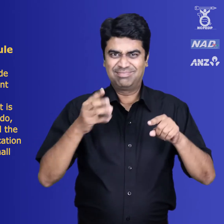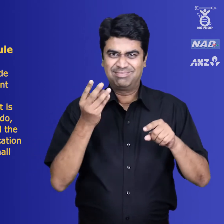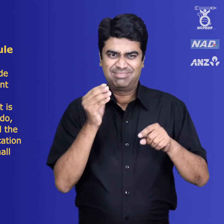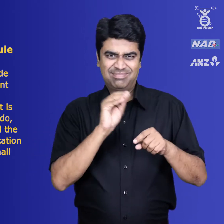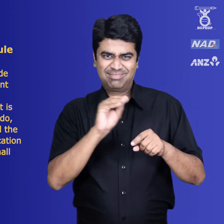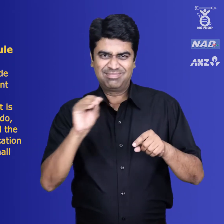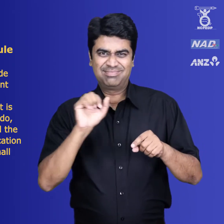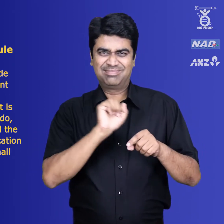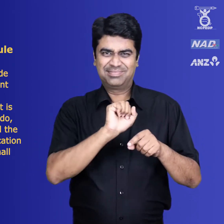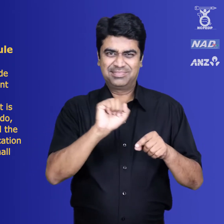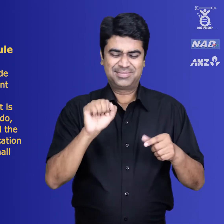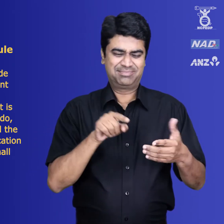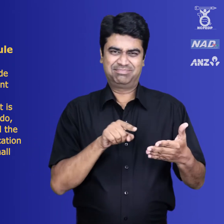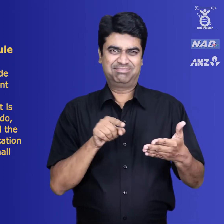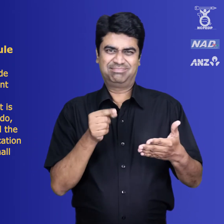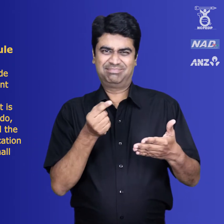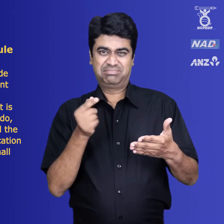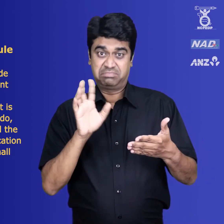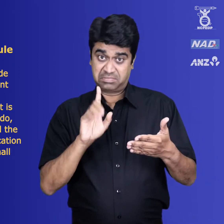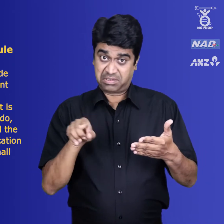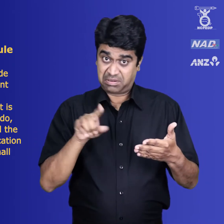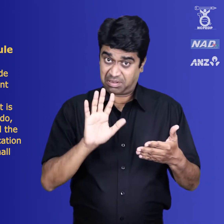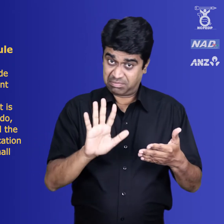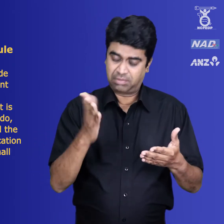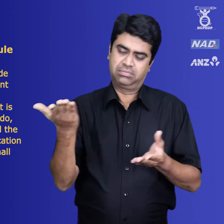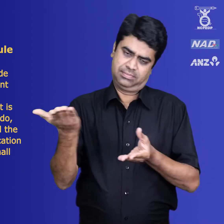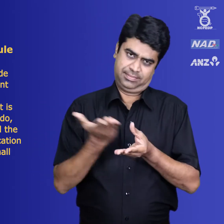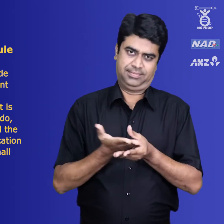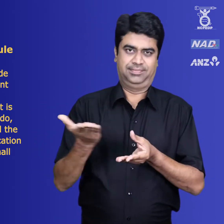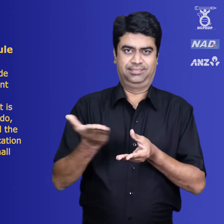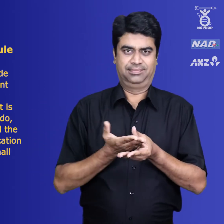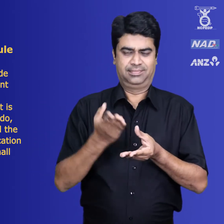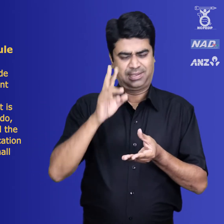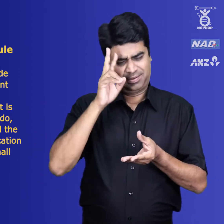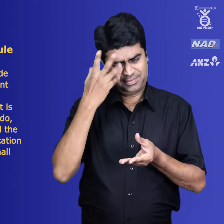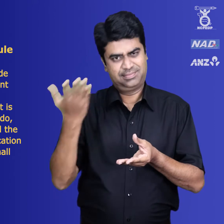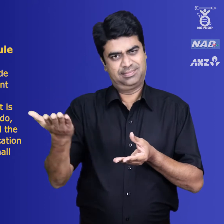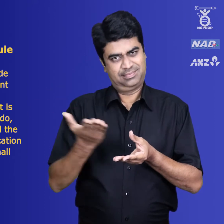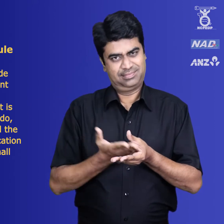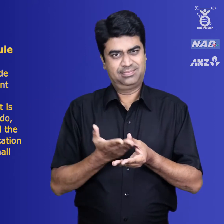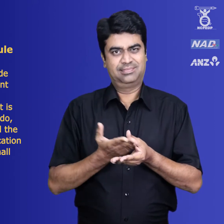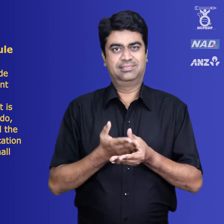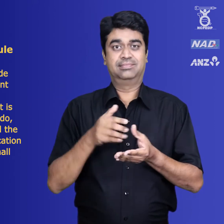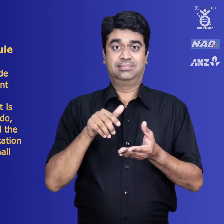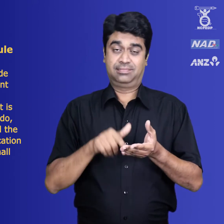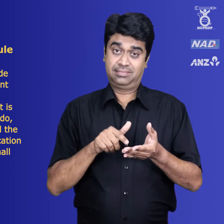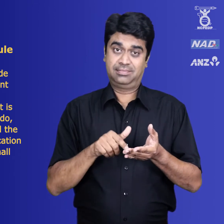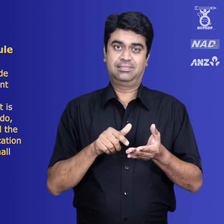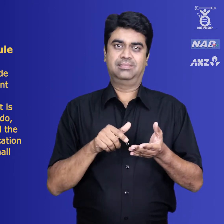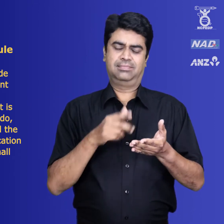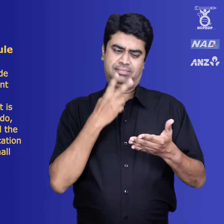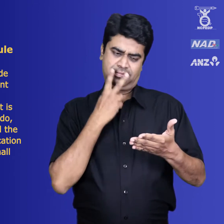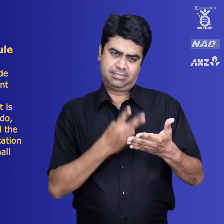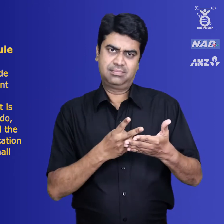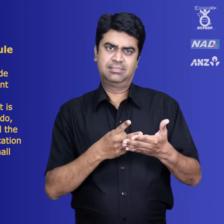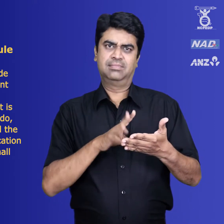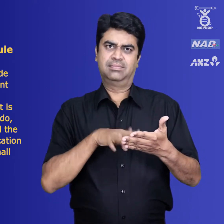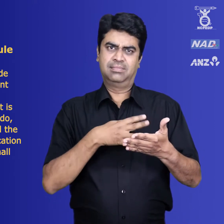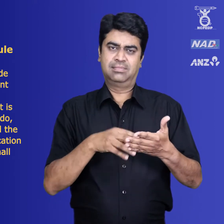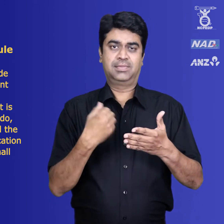satisfied that it is necessary or expedient to do so, it may by notification amend the schedule,